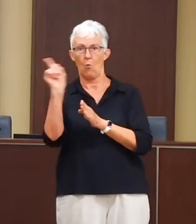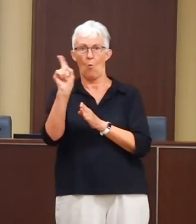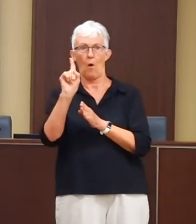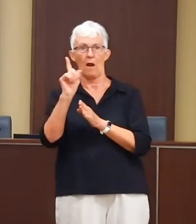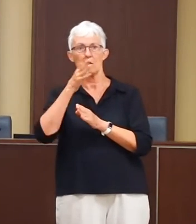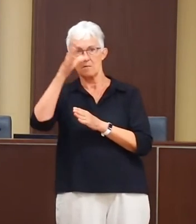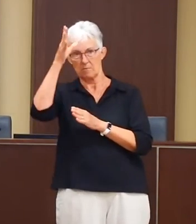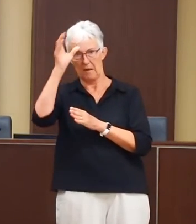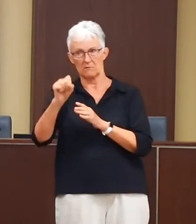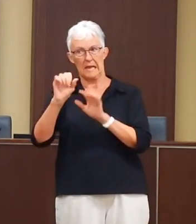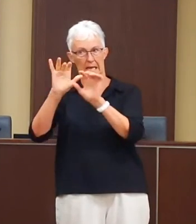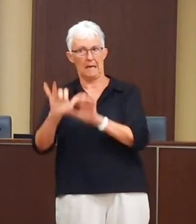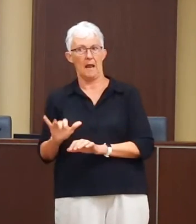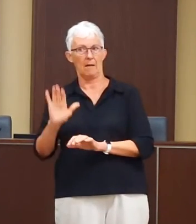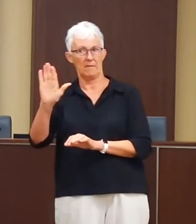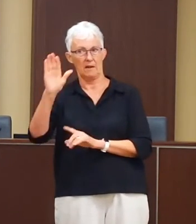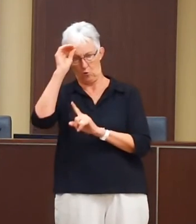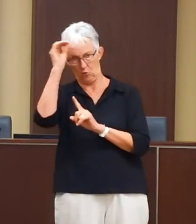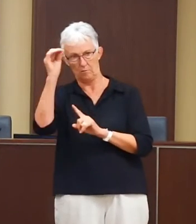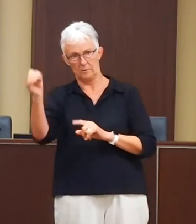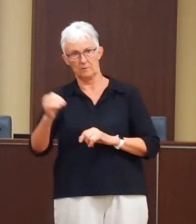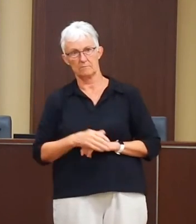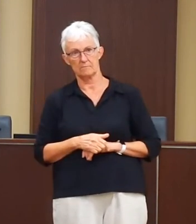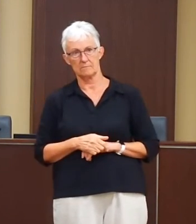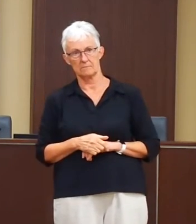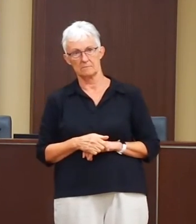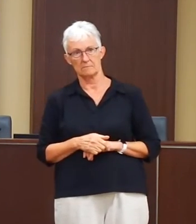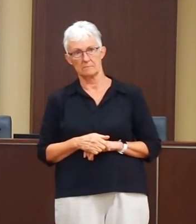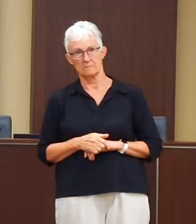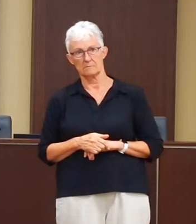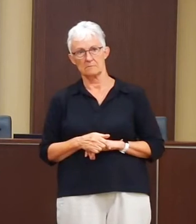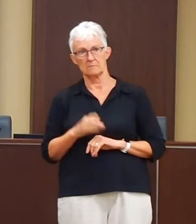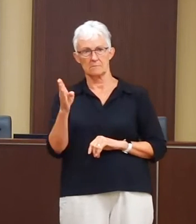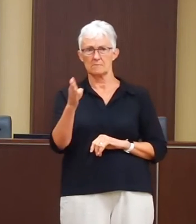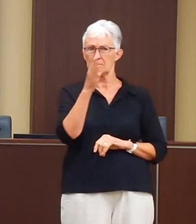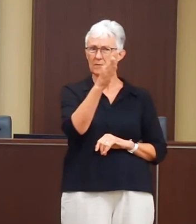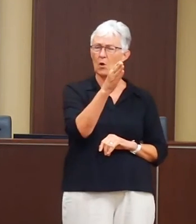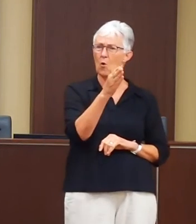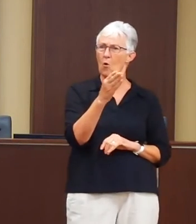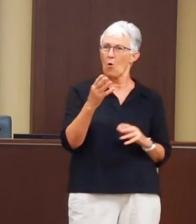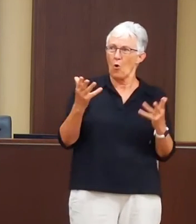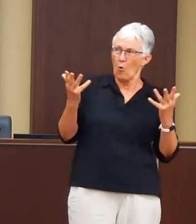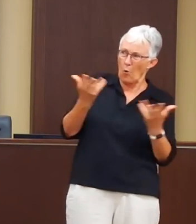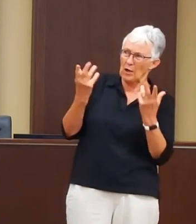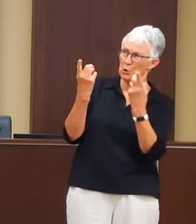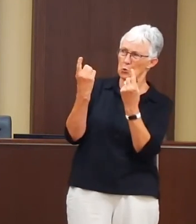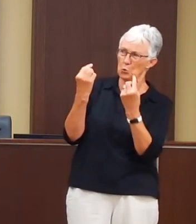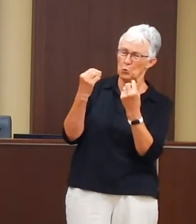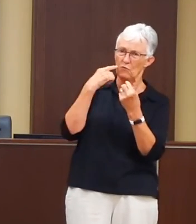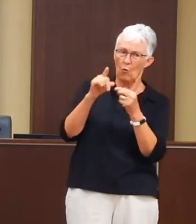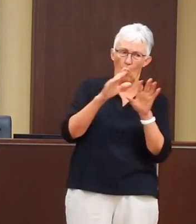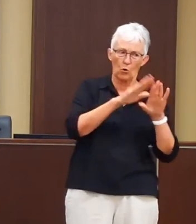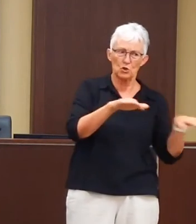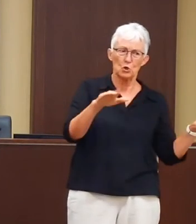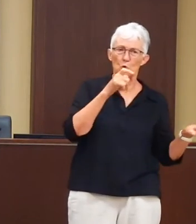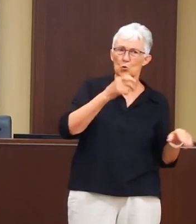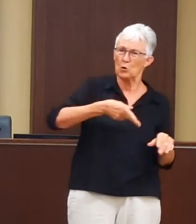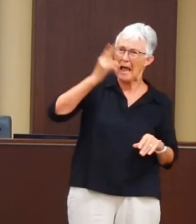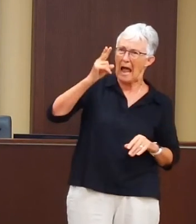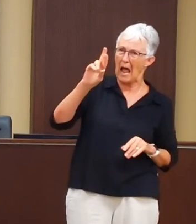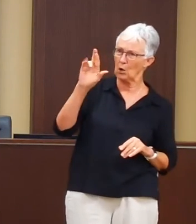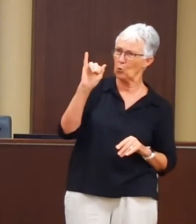Is there any different protocol for maybe students with special needs or higher risk? Is there more masking requirements or separate requirements that might